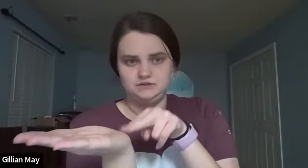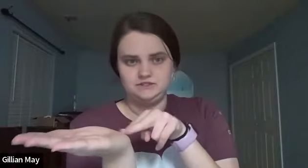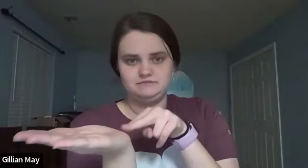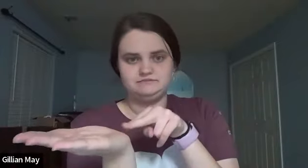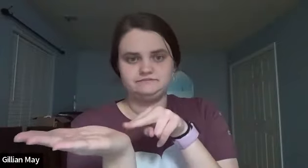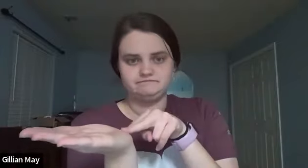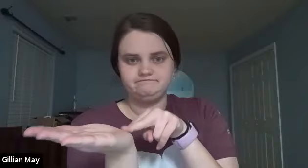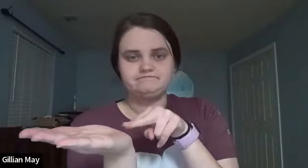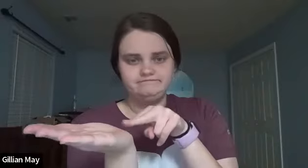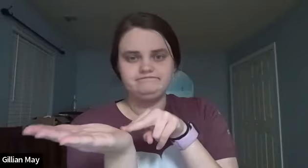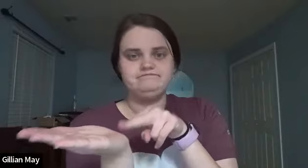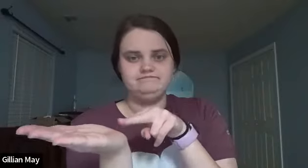nurse.